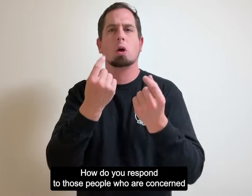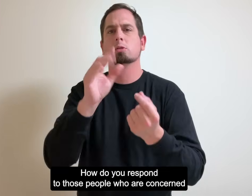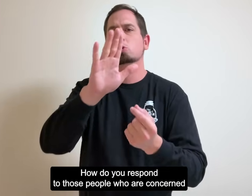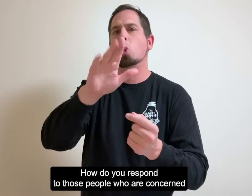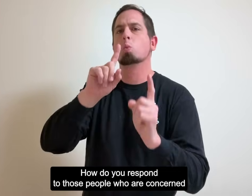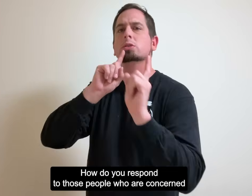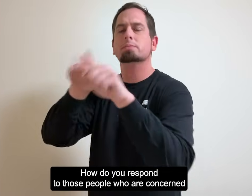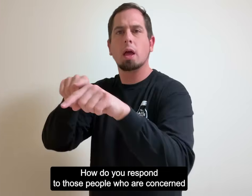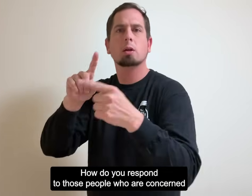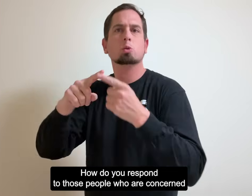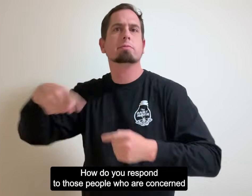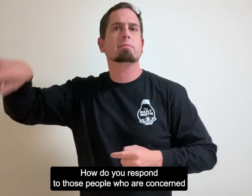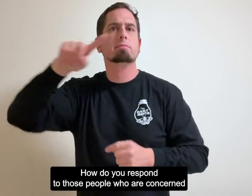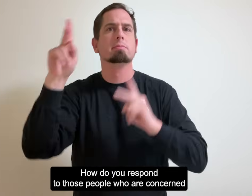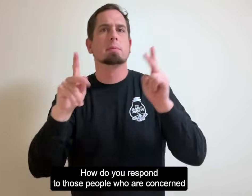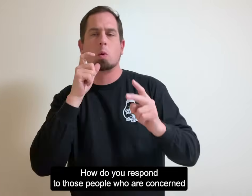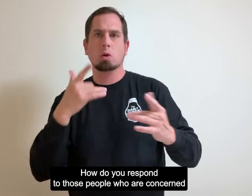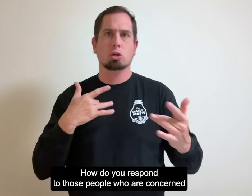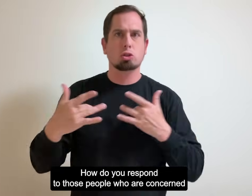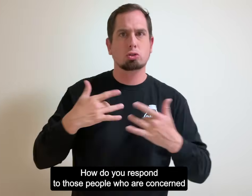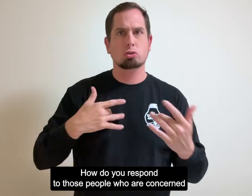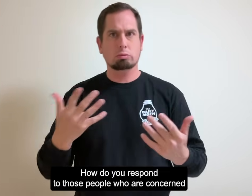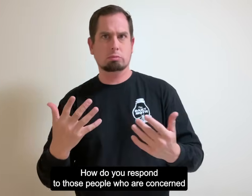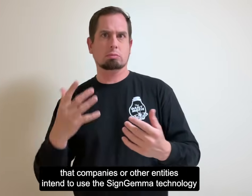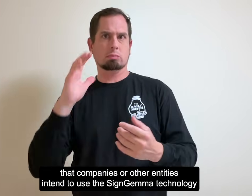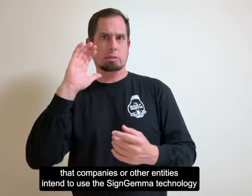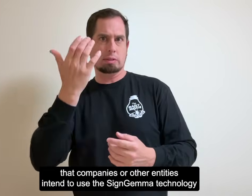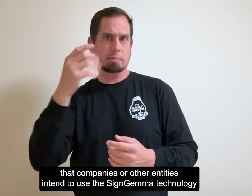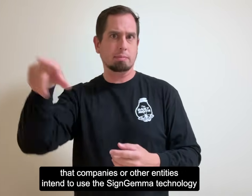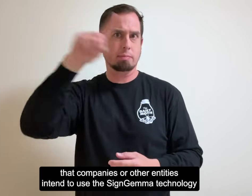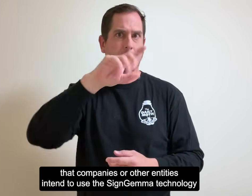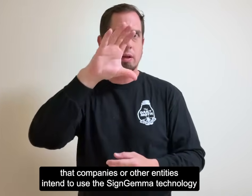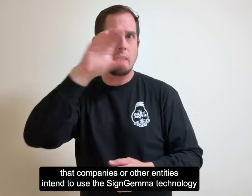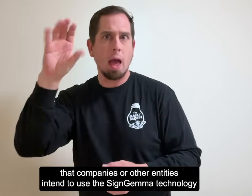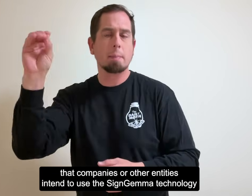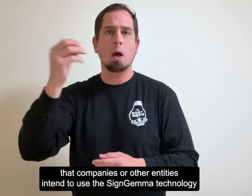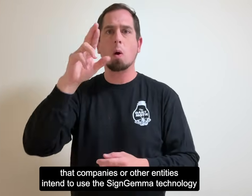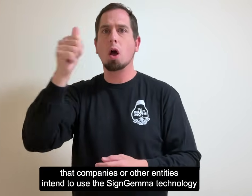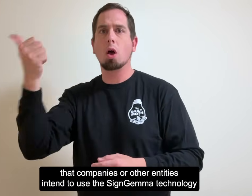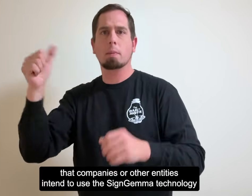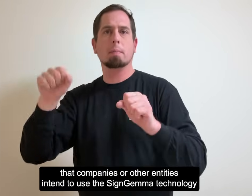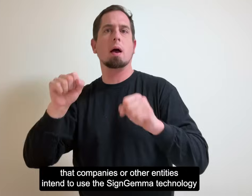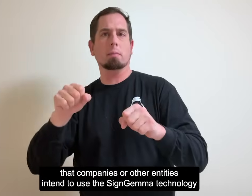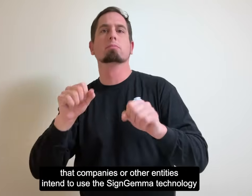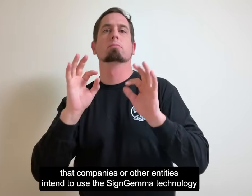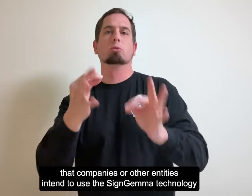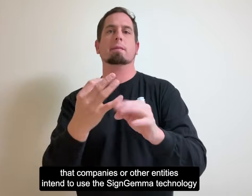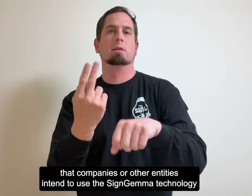How do you respond to those people who are concerned that companies or other entities intend to use the Sign Gemma